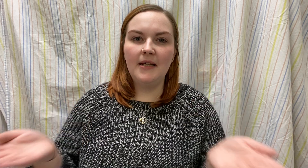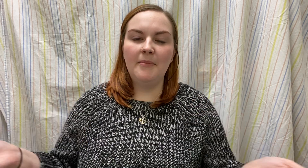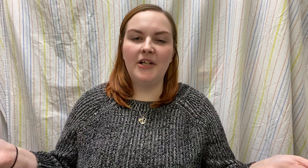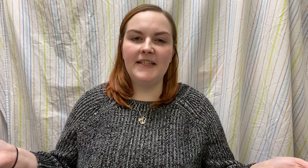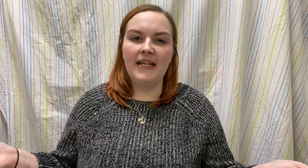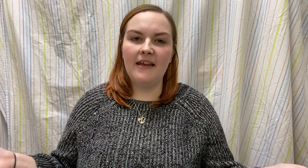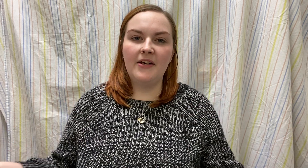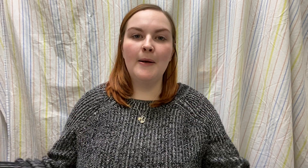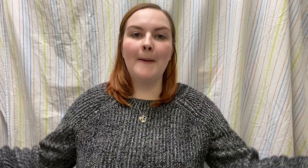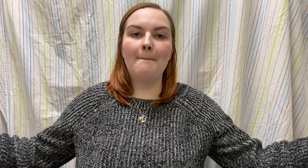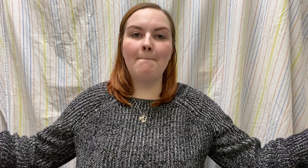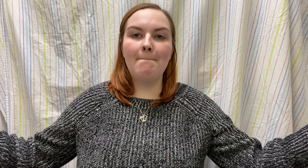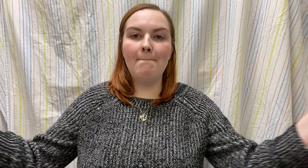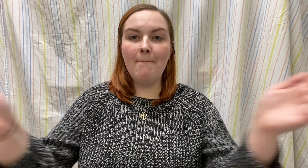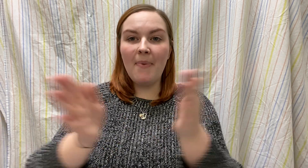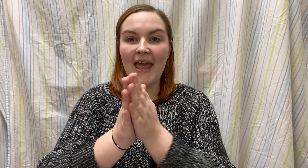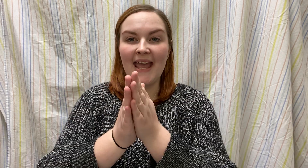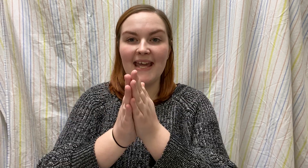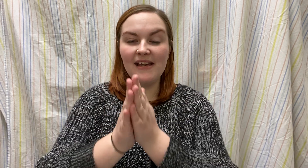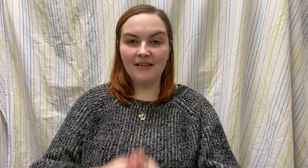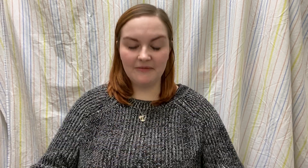Put it together, bay.